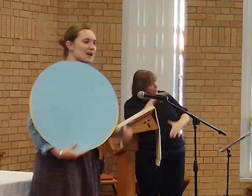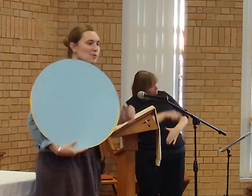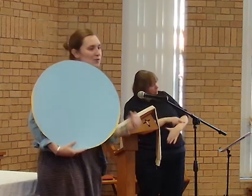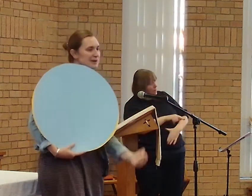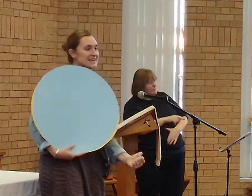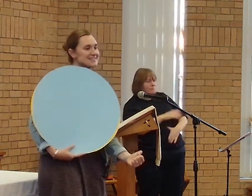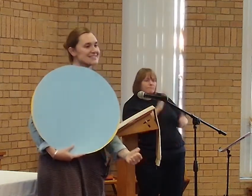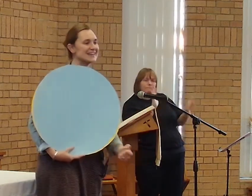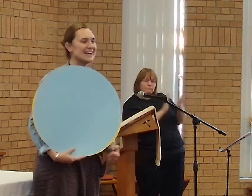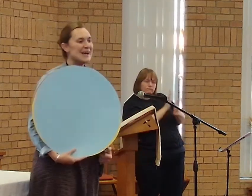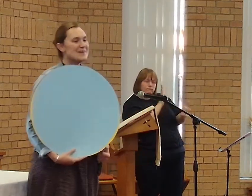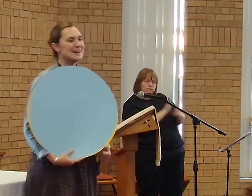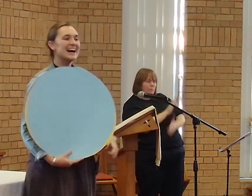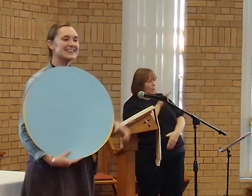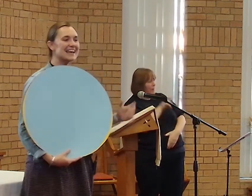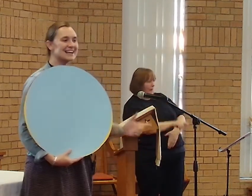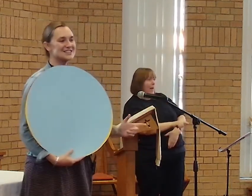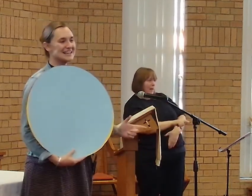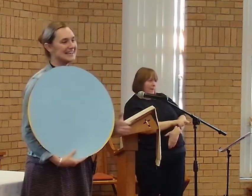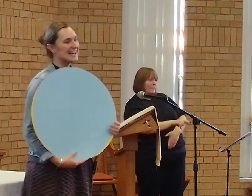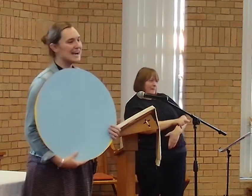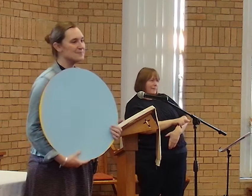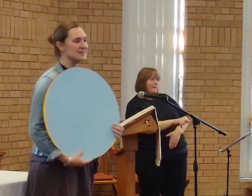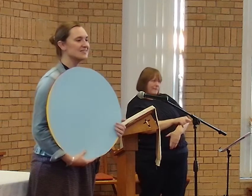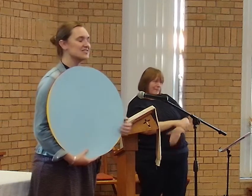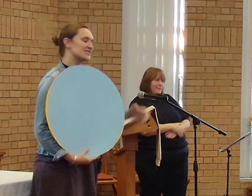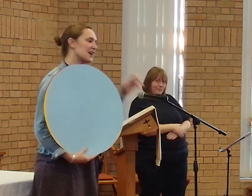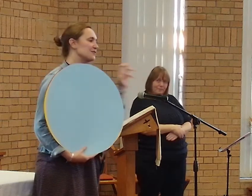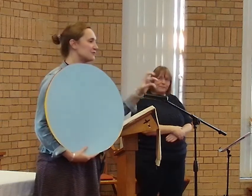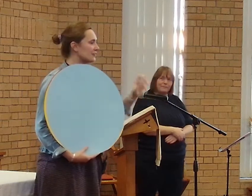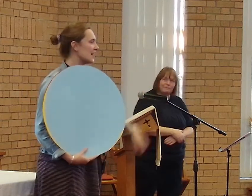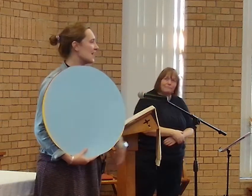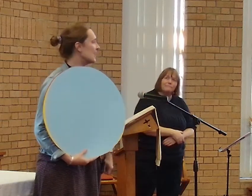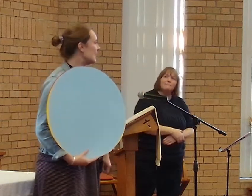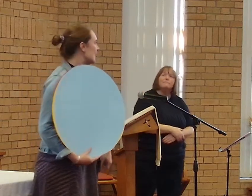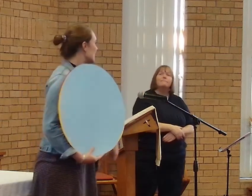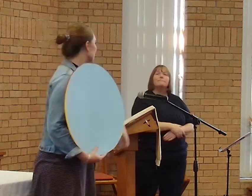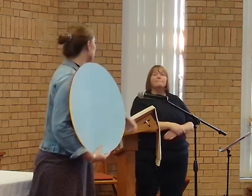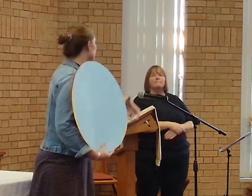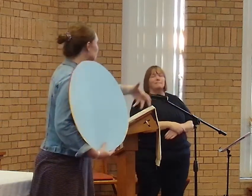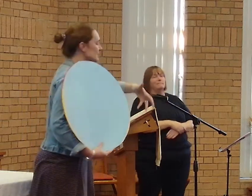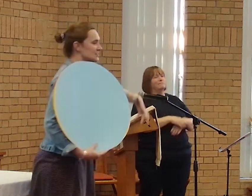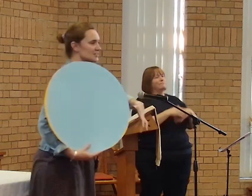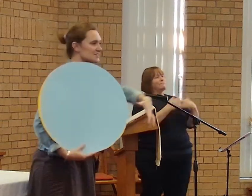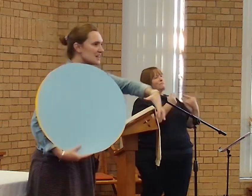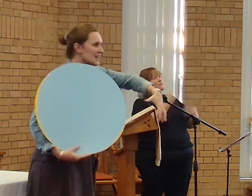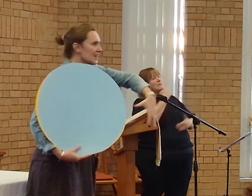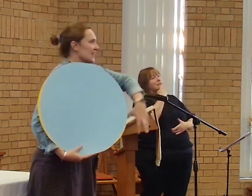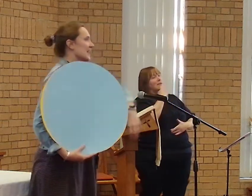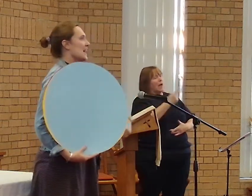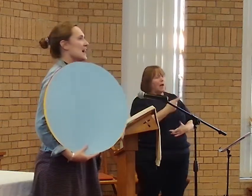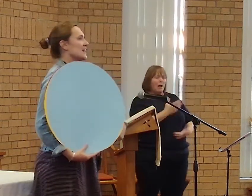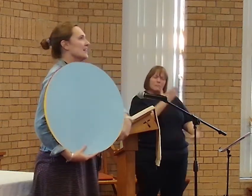teenage slang, well pleased. But I think actually it's just a kind of, it's supposed to